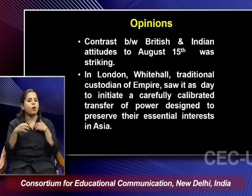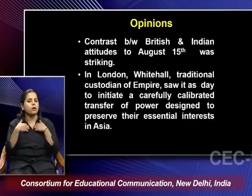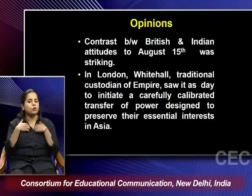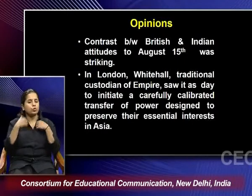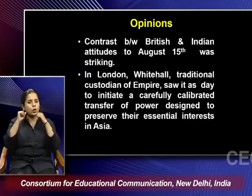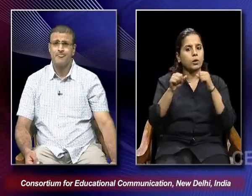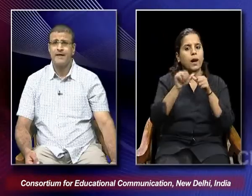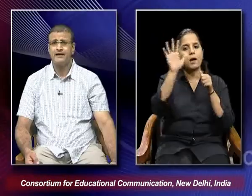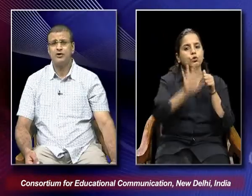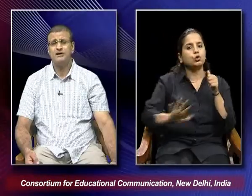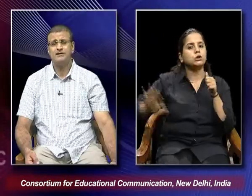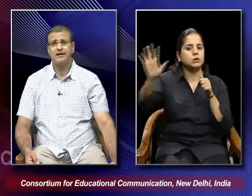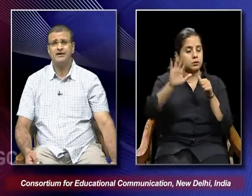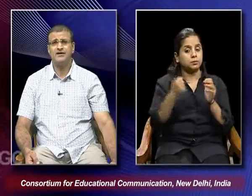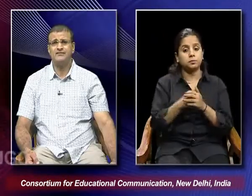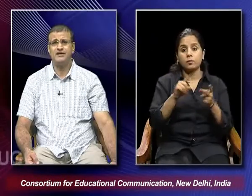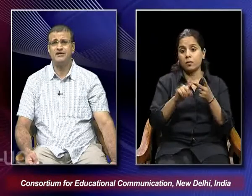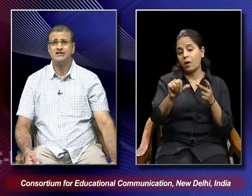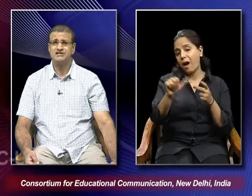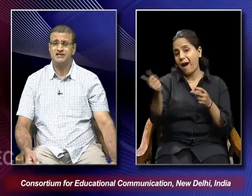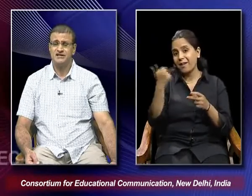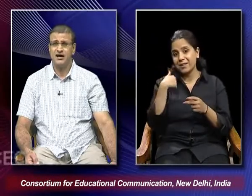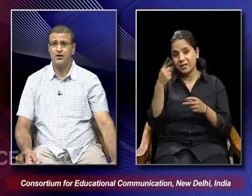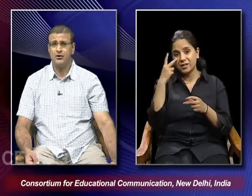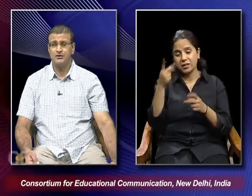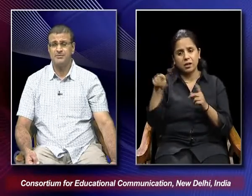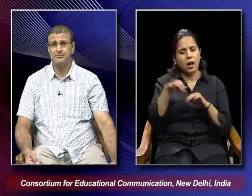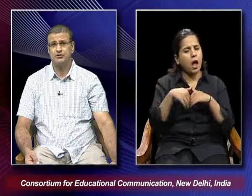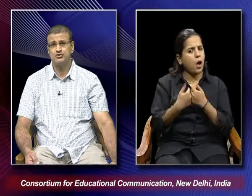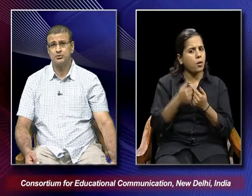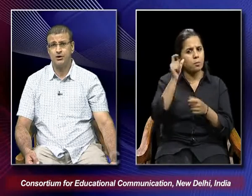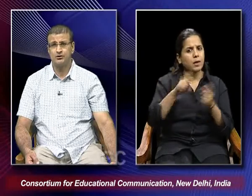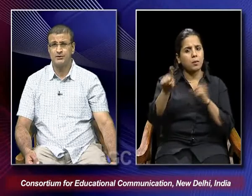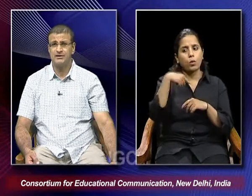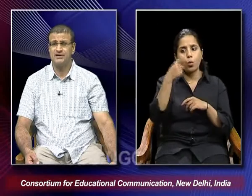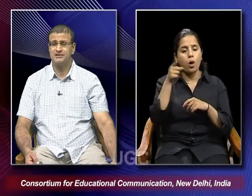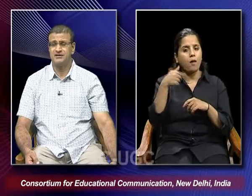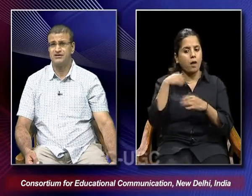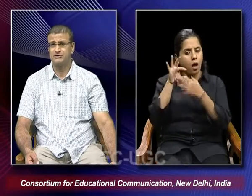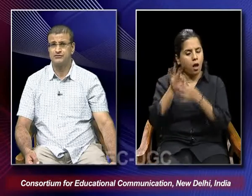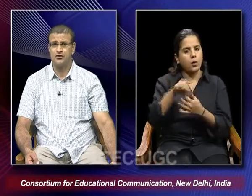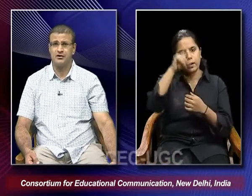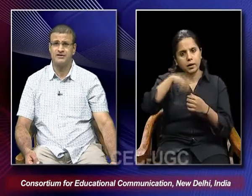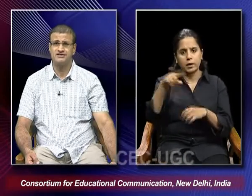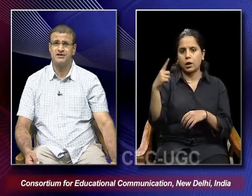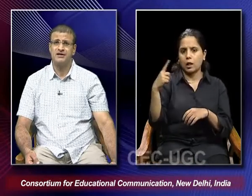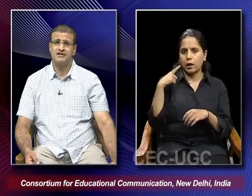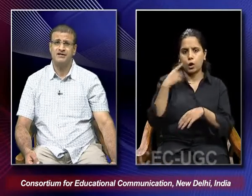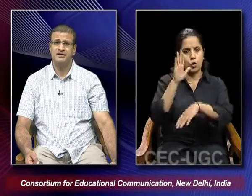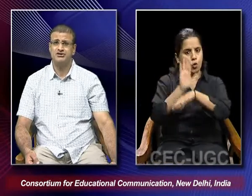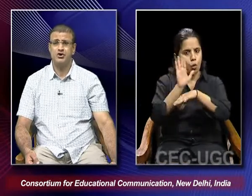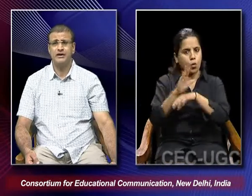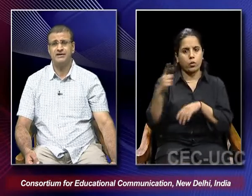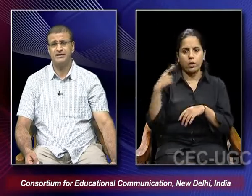in Asia. And on the other hand, when we see that how the people, those who belong to India, the leaders of the Congress,